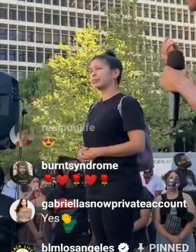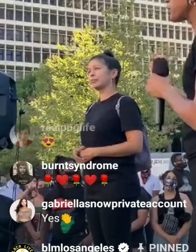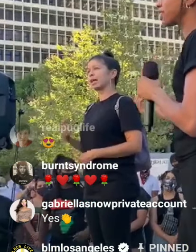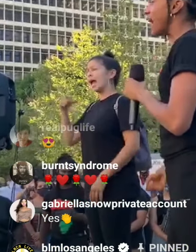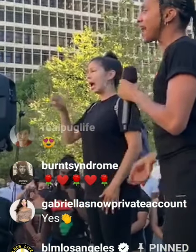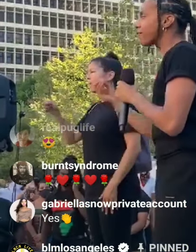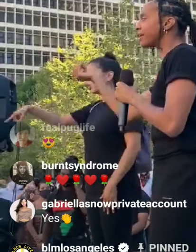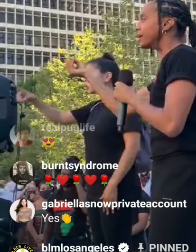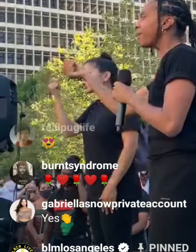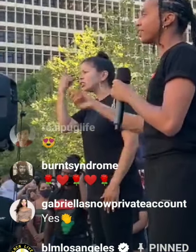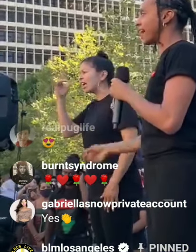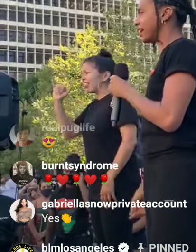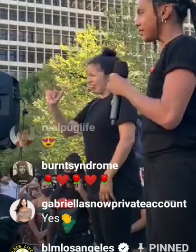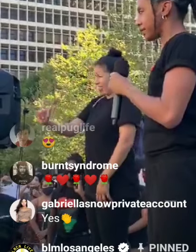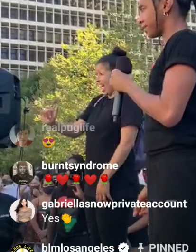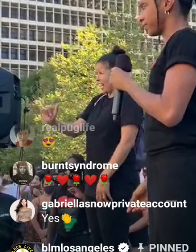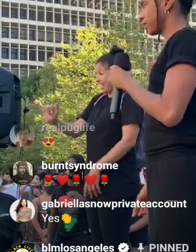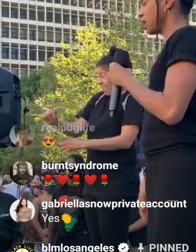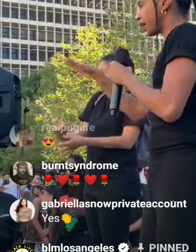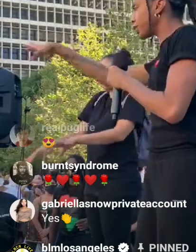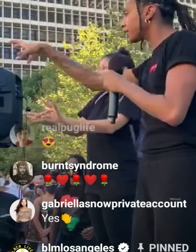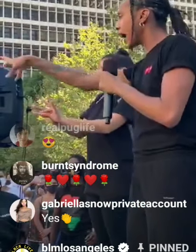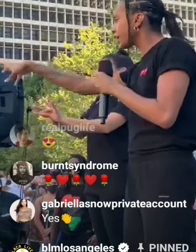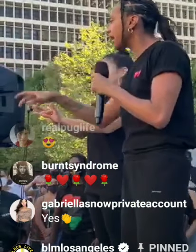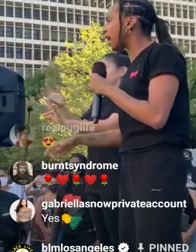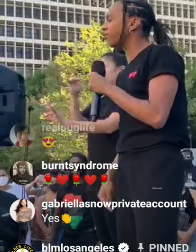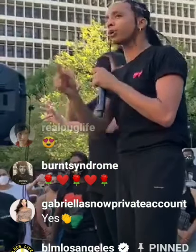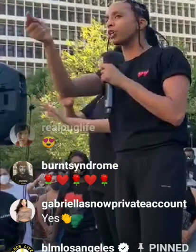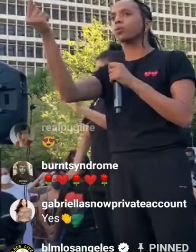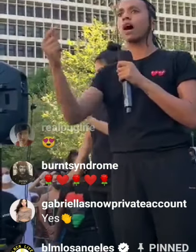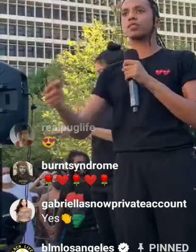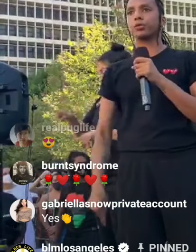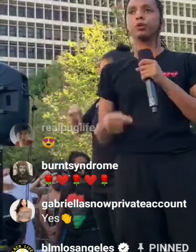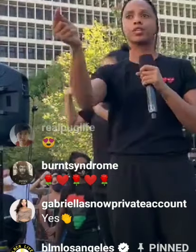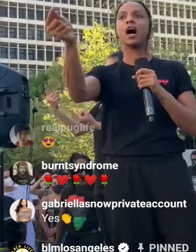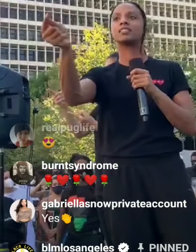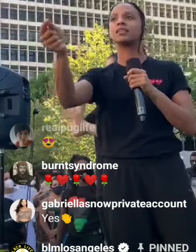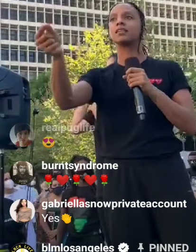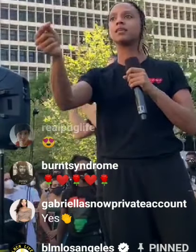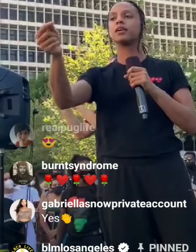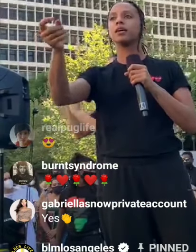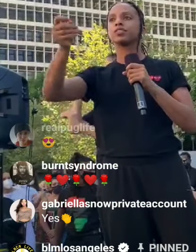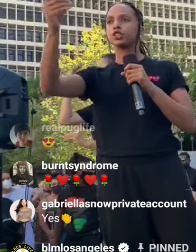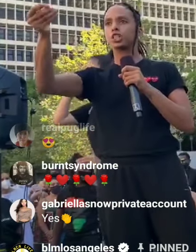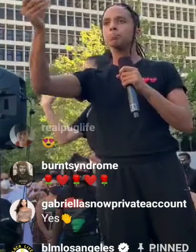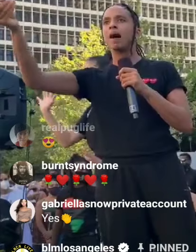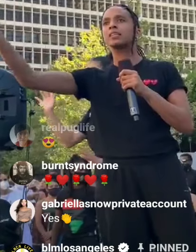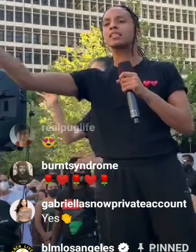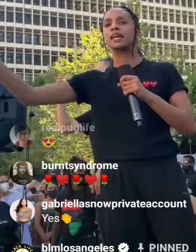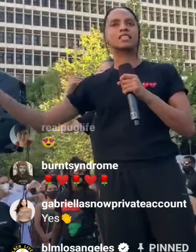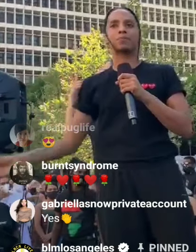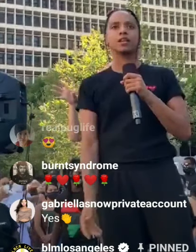feels like. And it feels like you live with this thing inside of you, there on the periphery of your vision, and